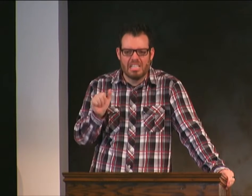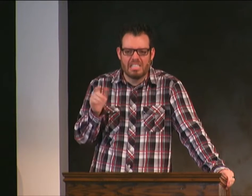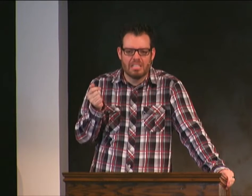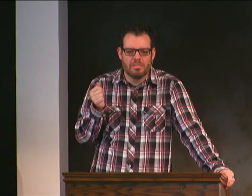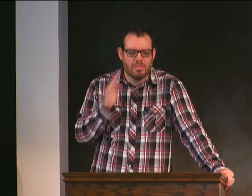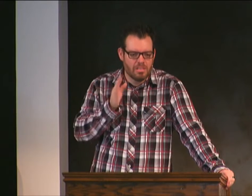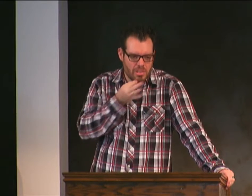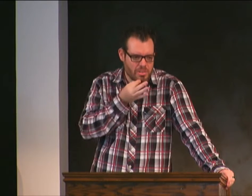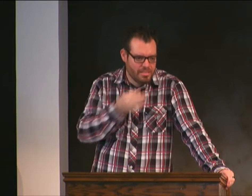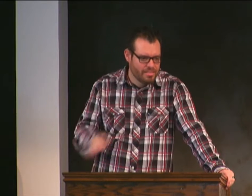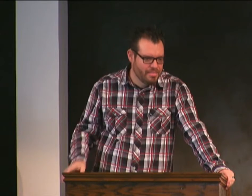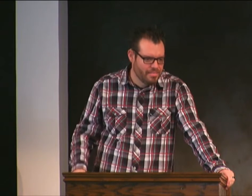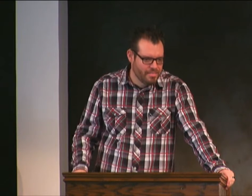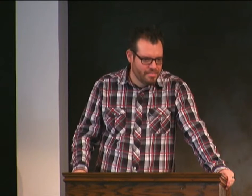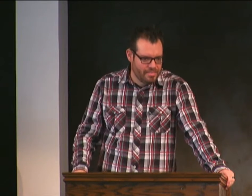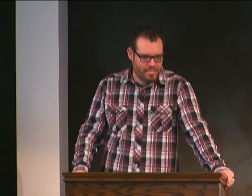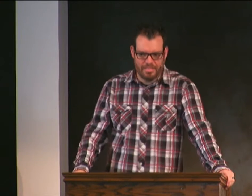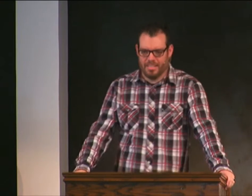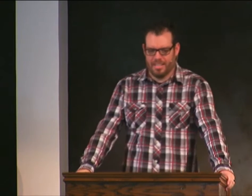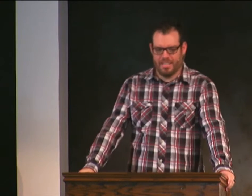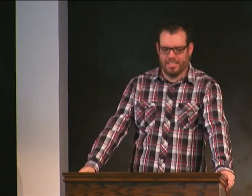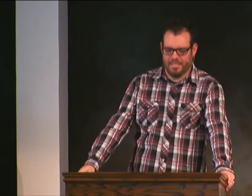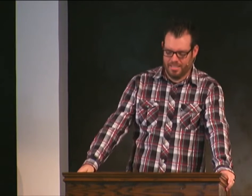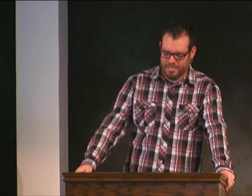I'll turn the AC a little bit more soon.